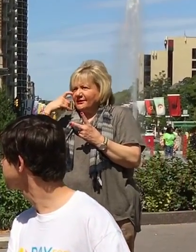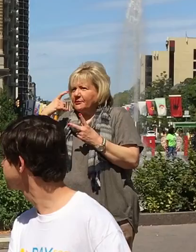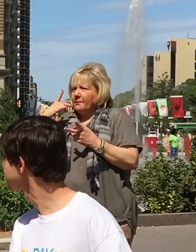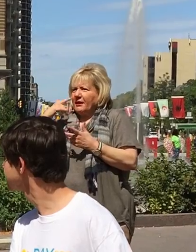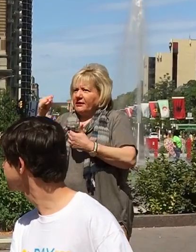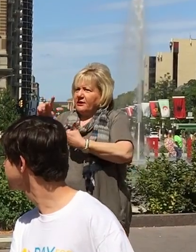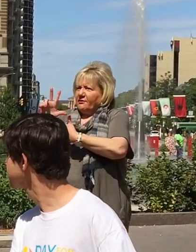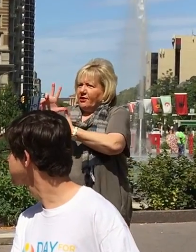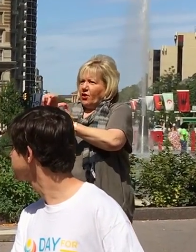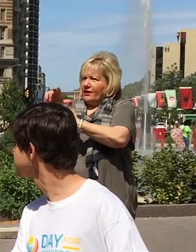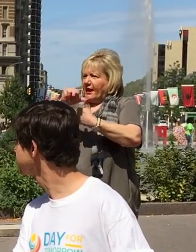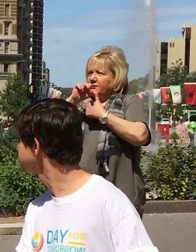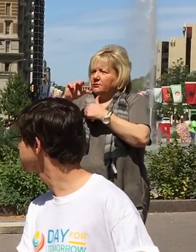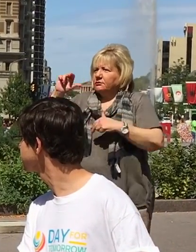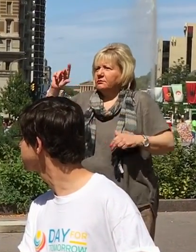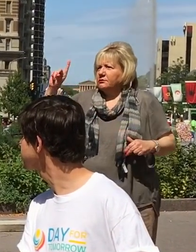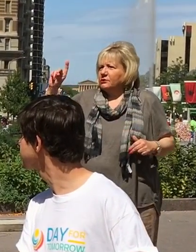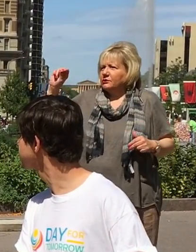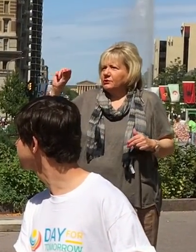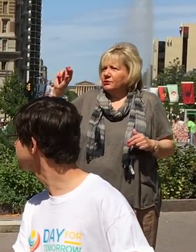Hurricane Dorian has